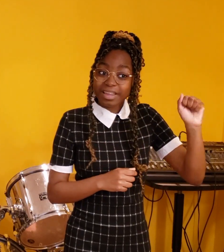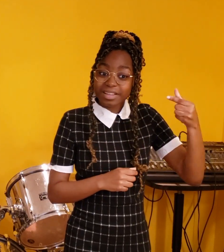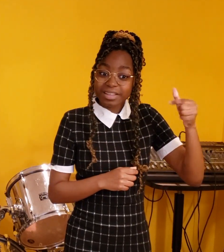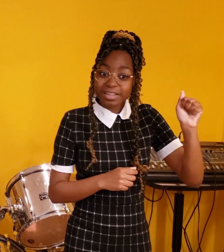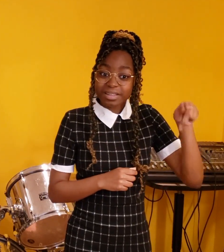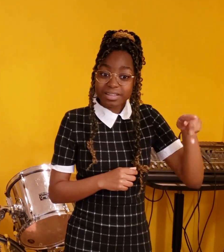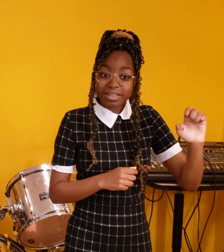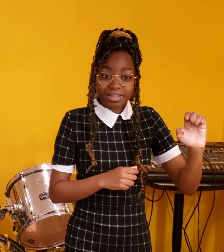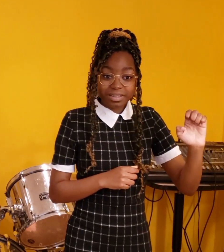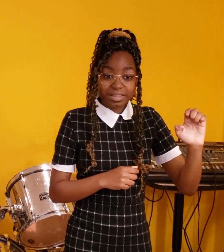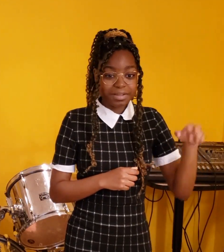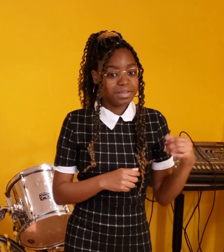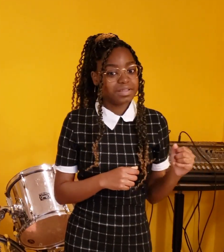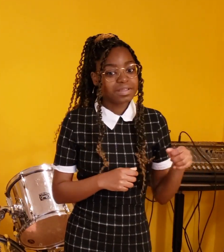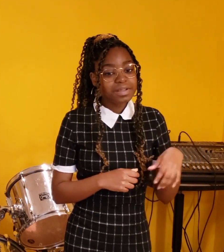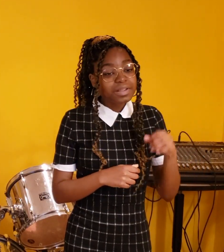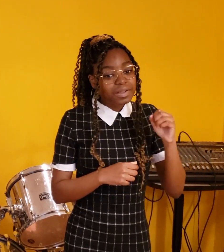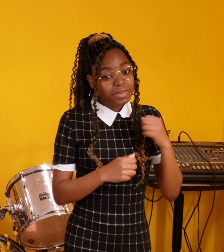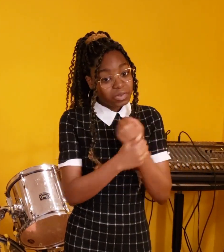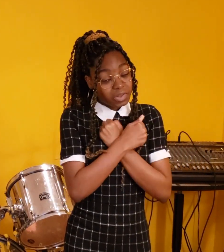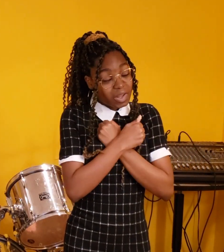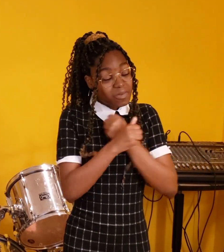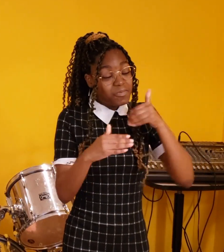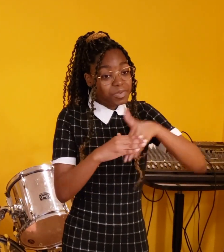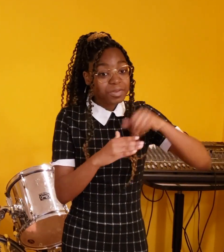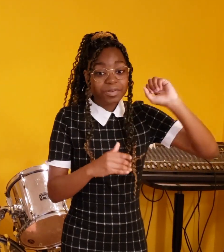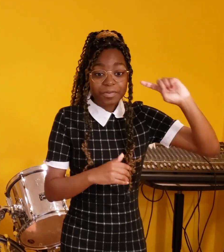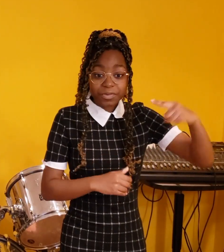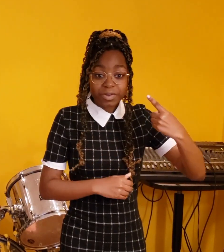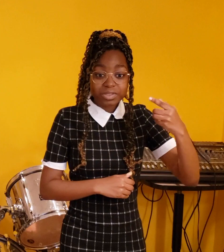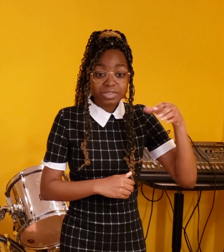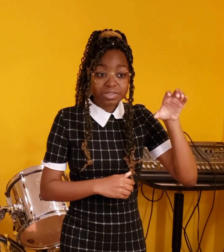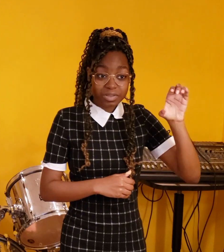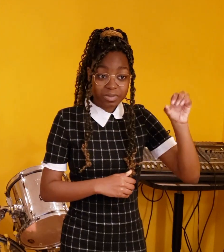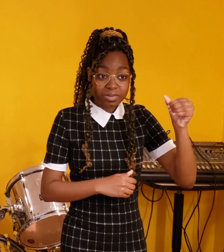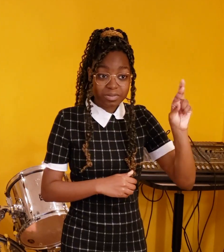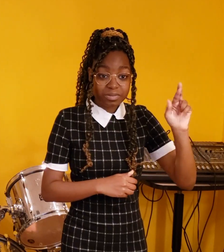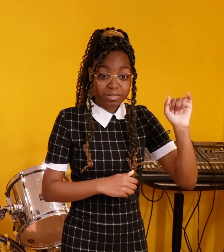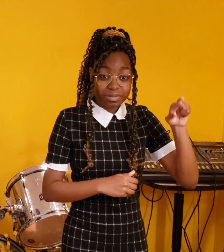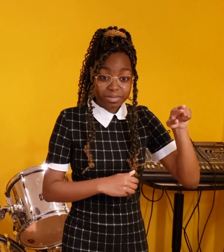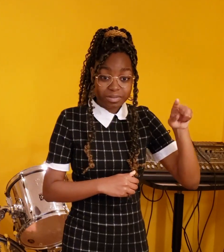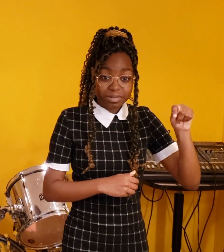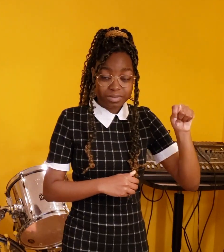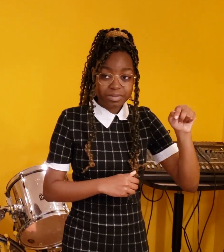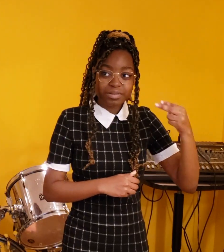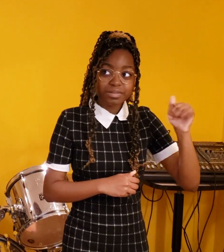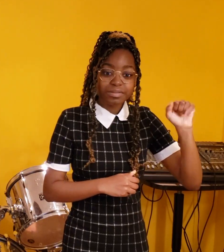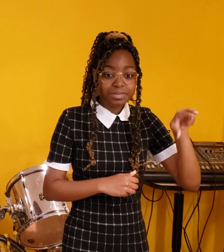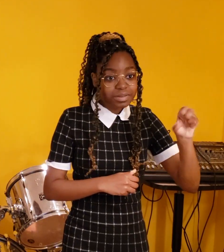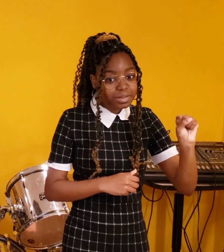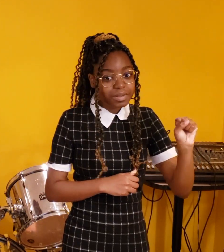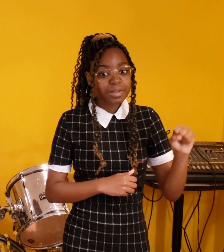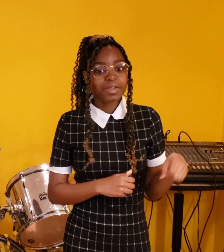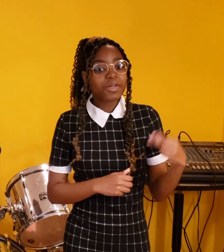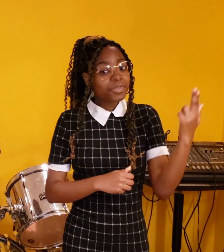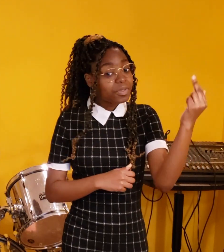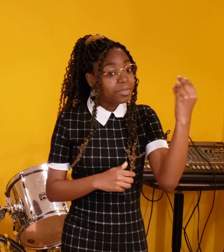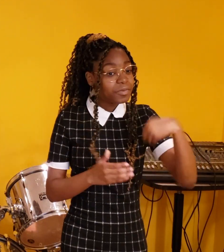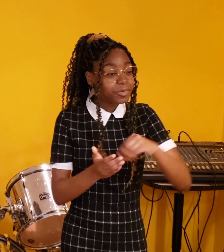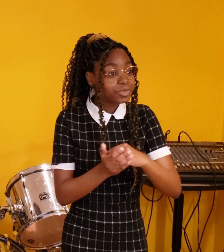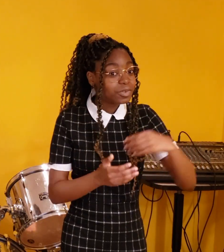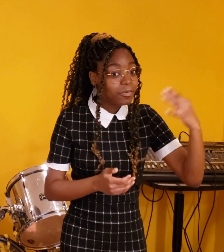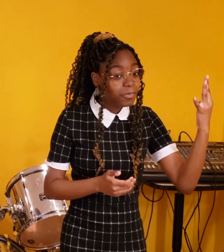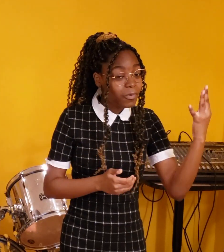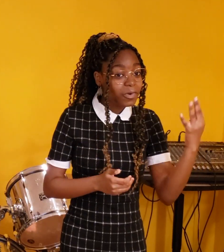you recall, and where we saw the Bible's description of love. You recall that? You recall that on Mother's